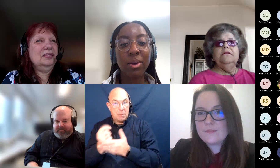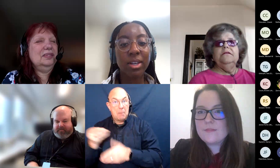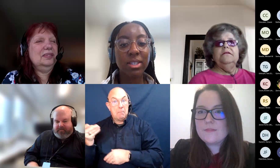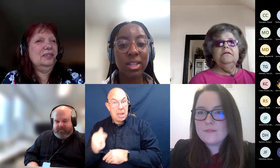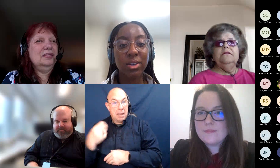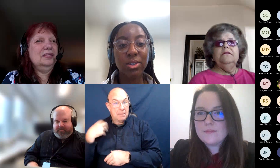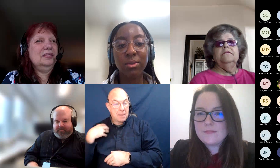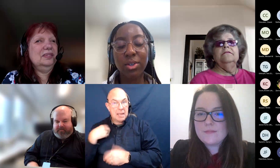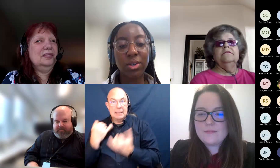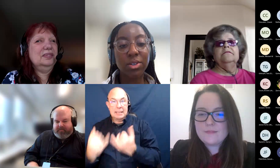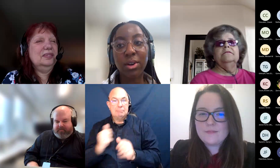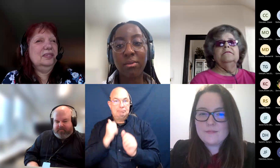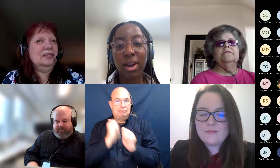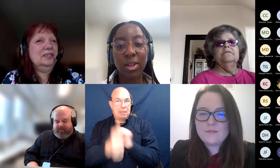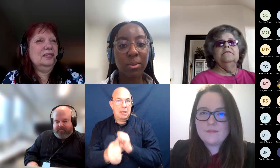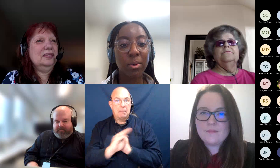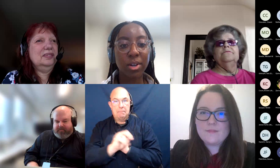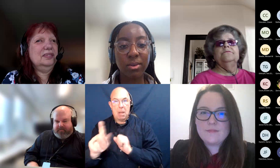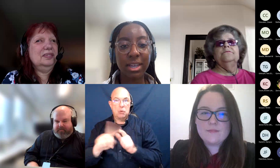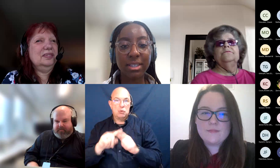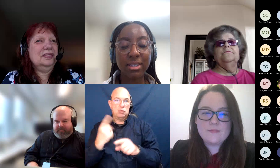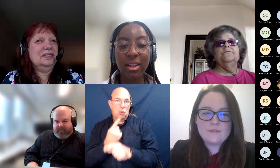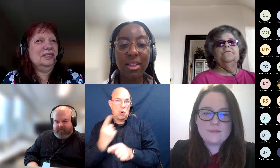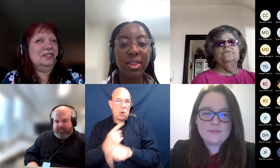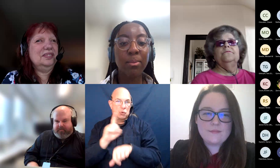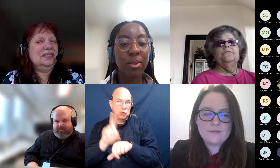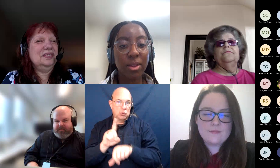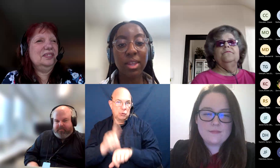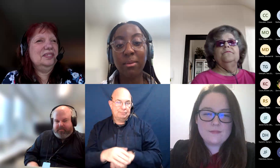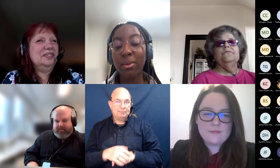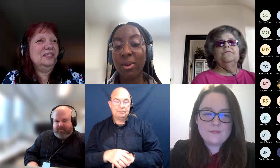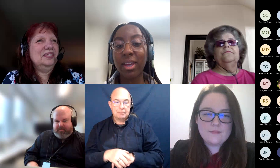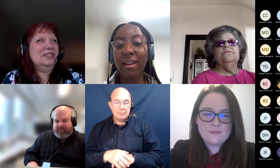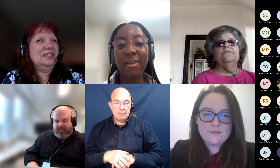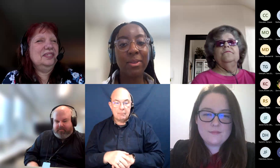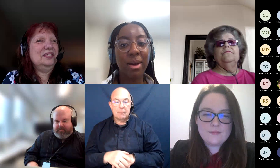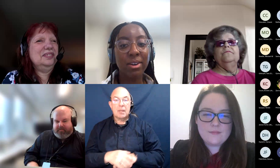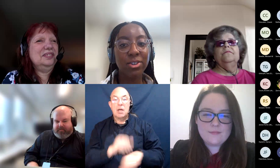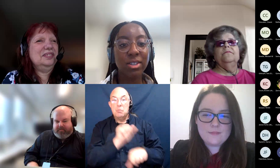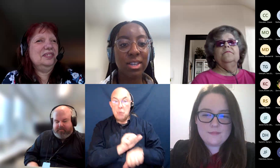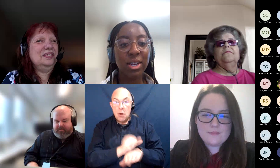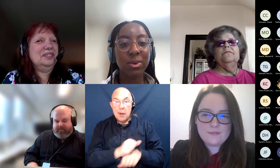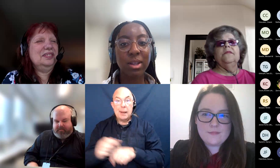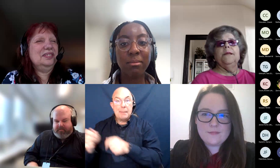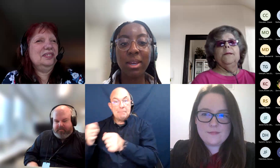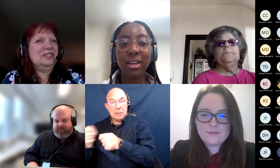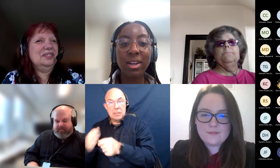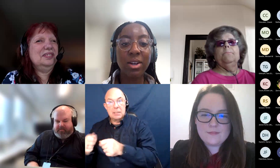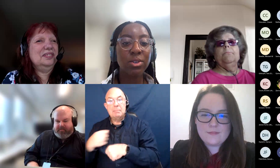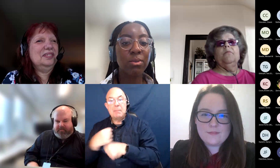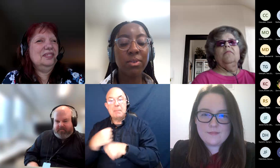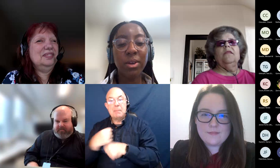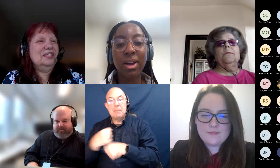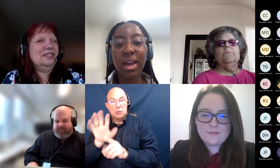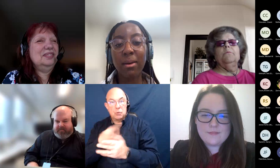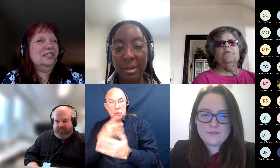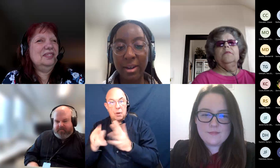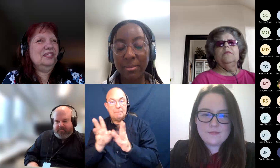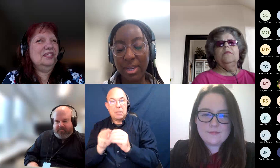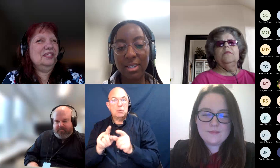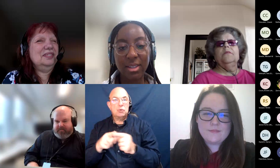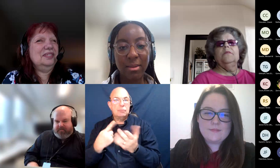the employee is cleared to return to their regular work duties. The employee and the manager schedule a meeting to